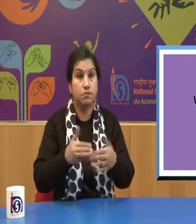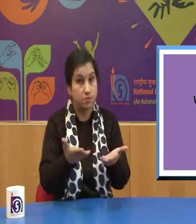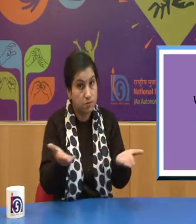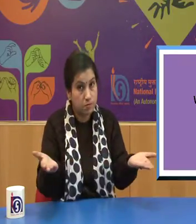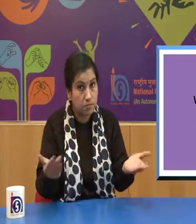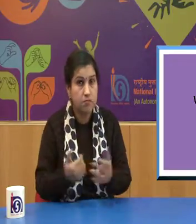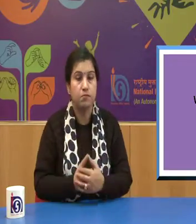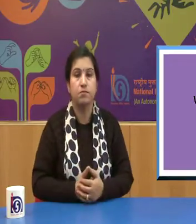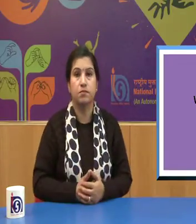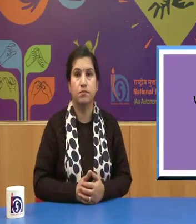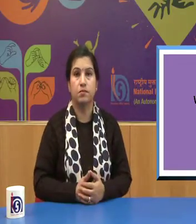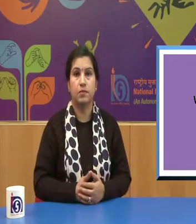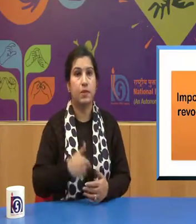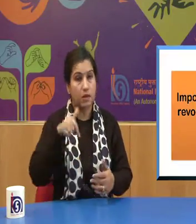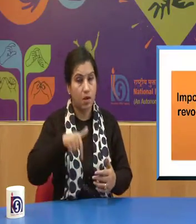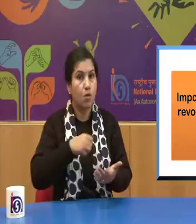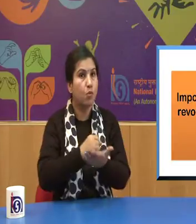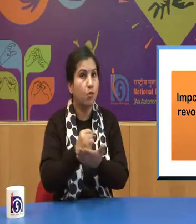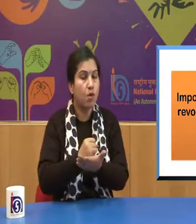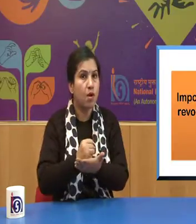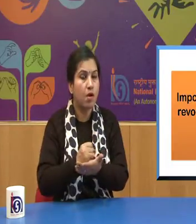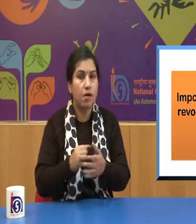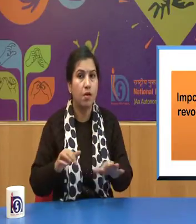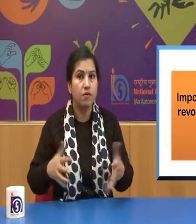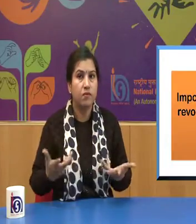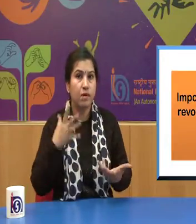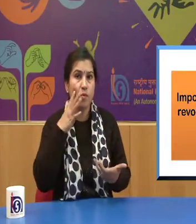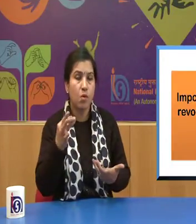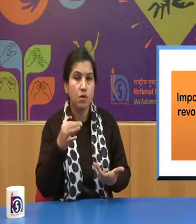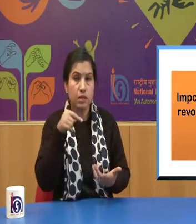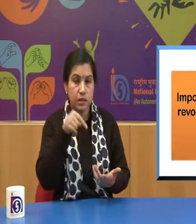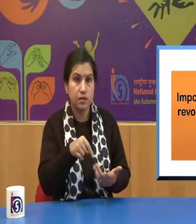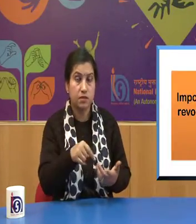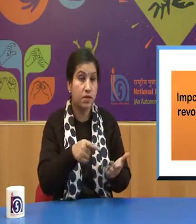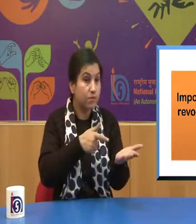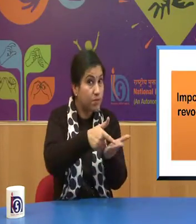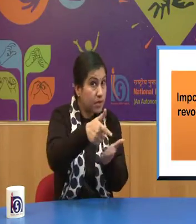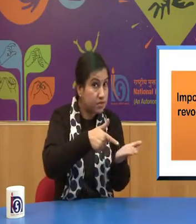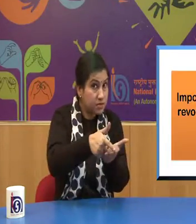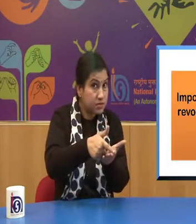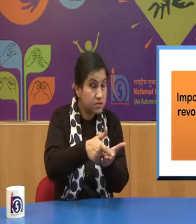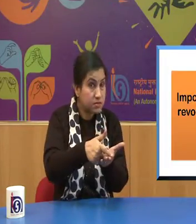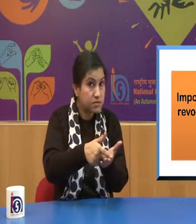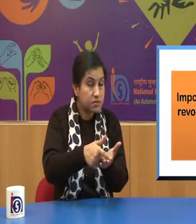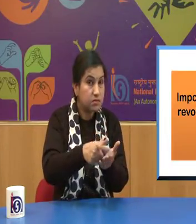Learners, let us now try to understand the importance of these peasants' revolts.